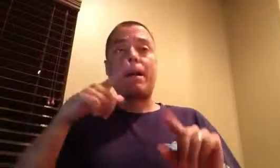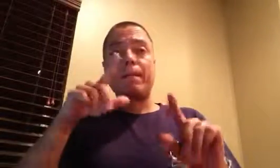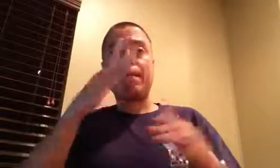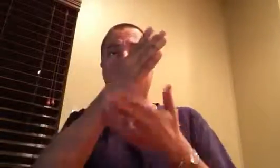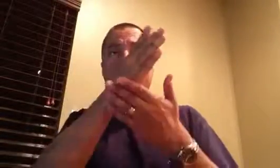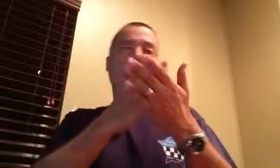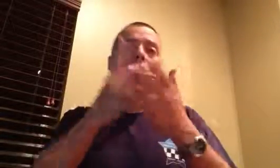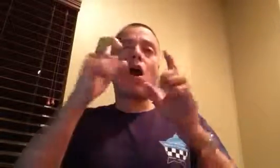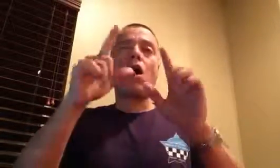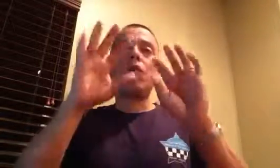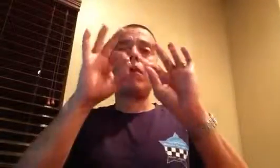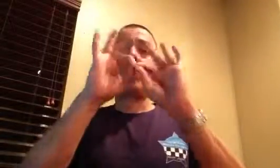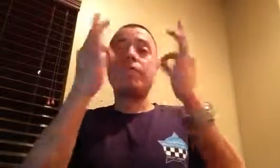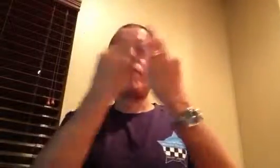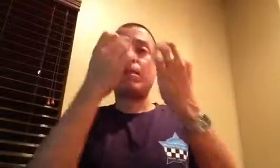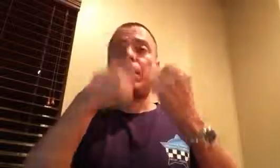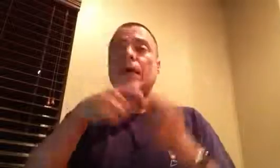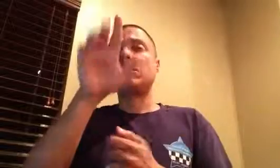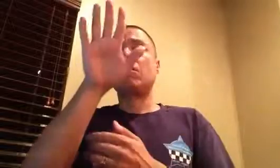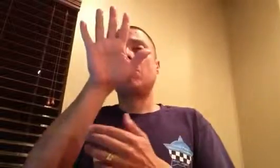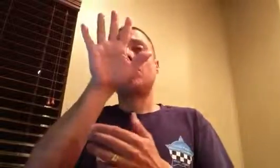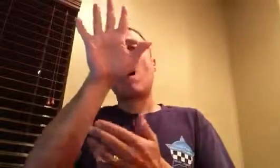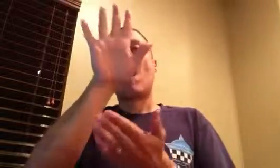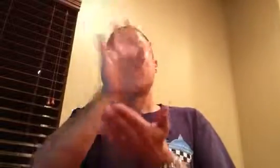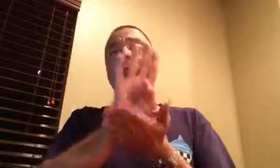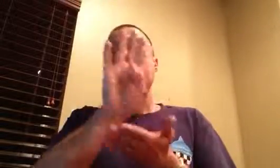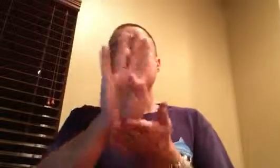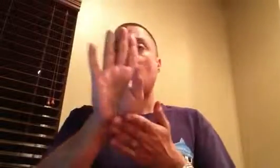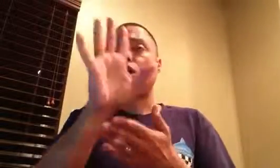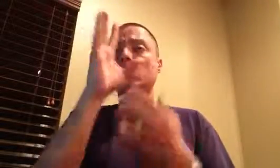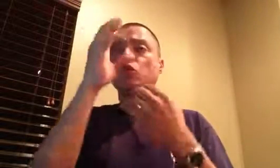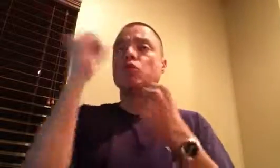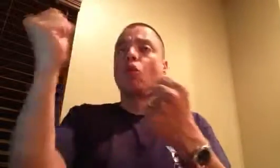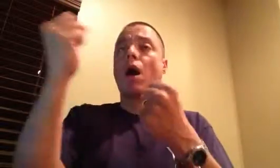species strong. And borders and governments will never change that.